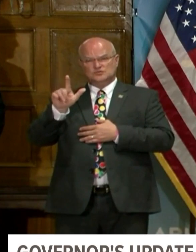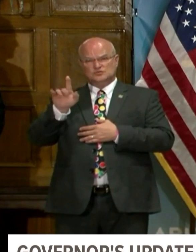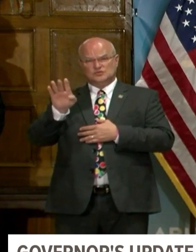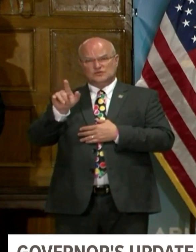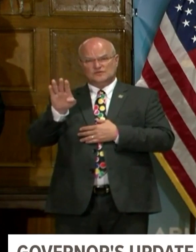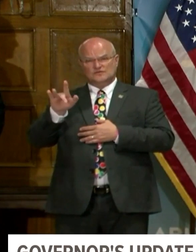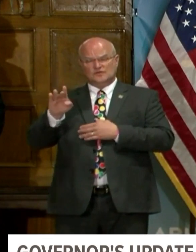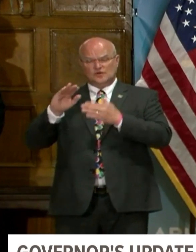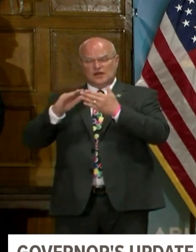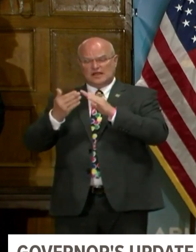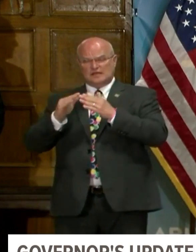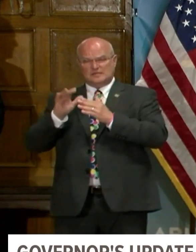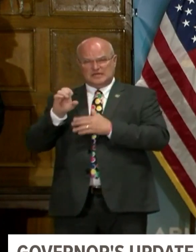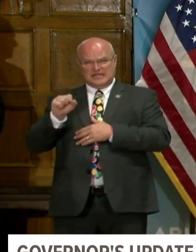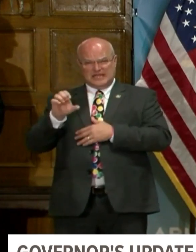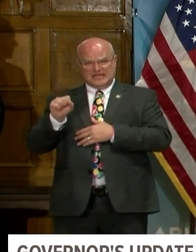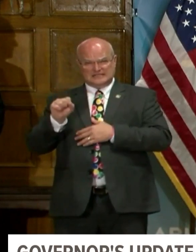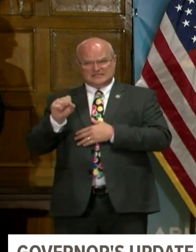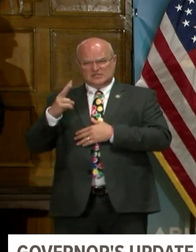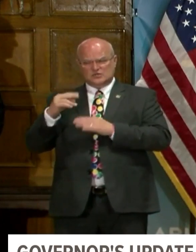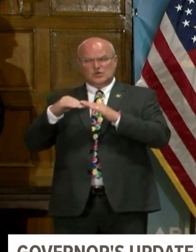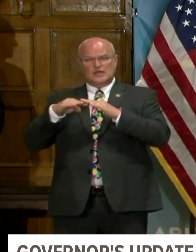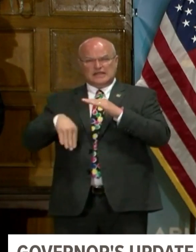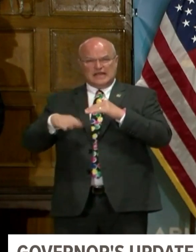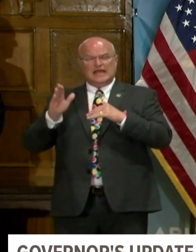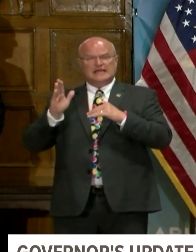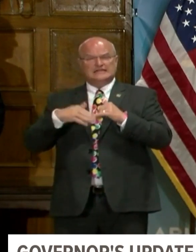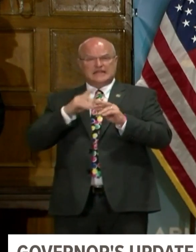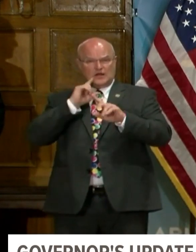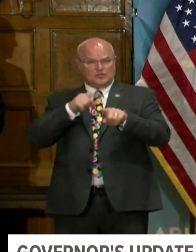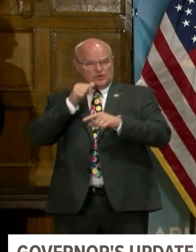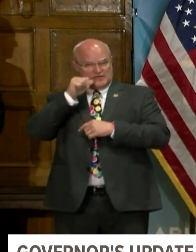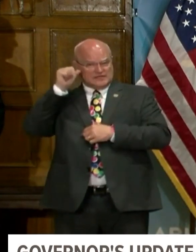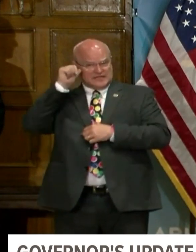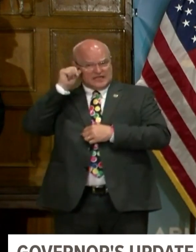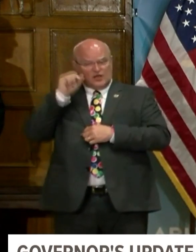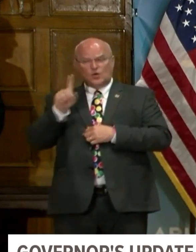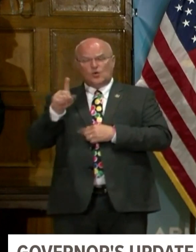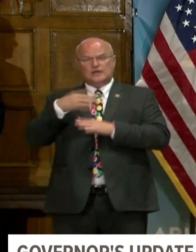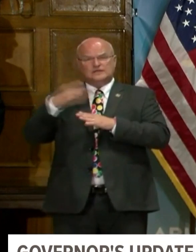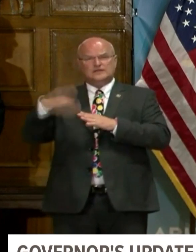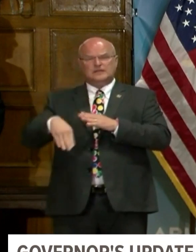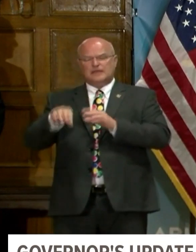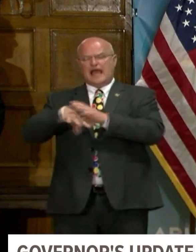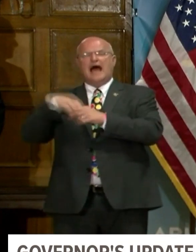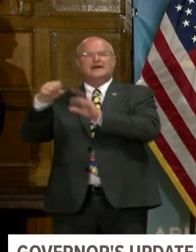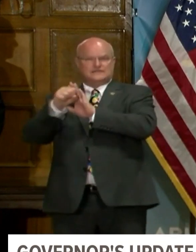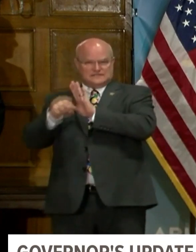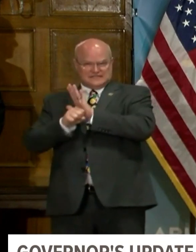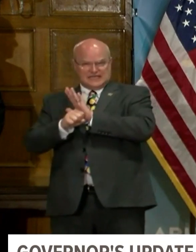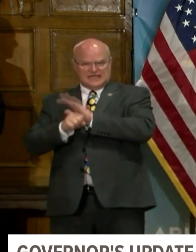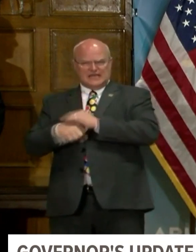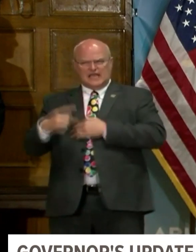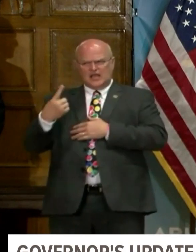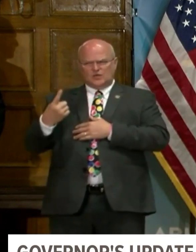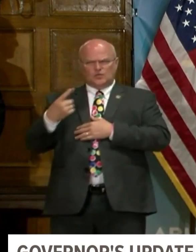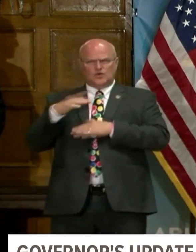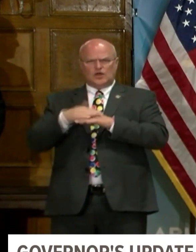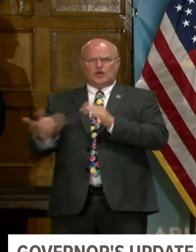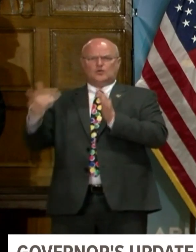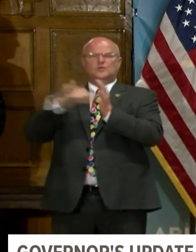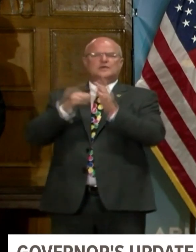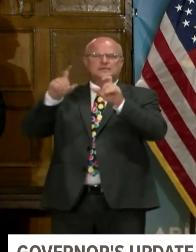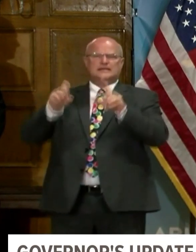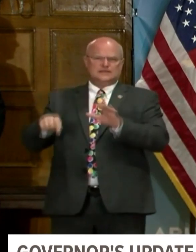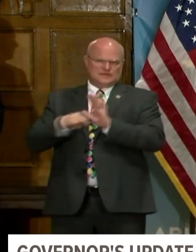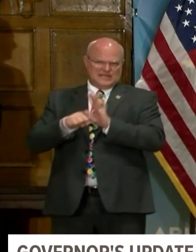224 community cases, and that's actually 2 less than I reported yesterday. 1 turned out to be out of state, and 1 on repeat